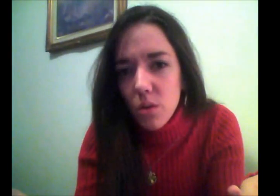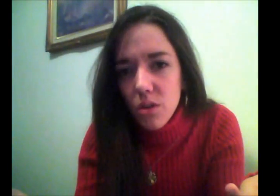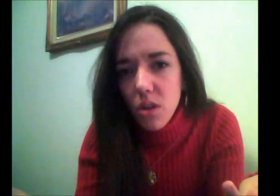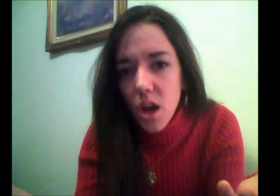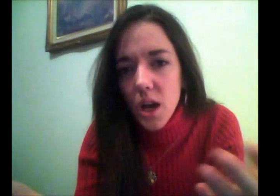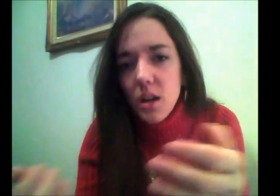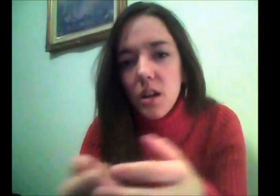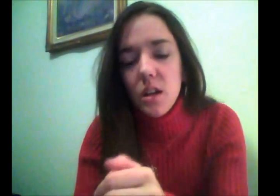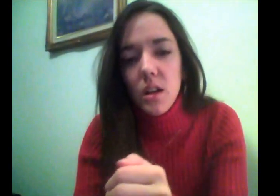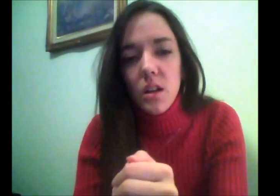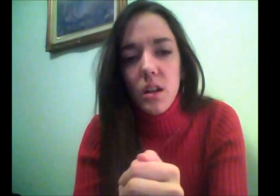a lot.